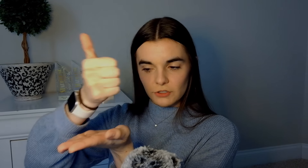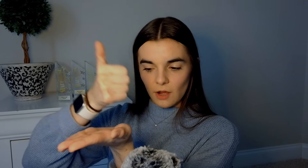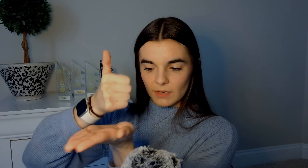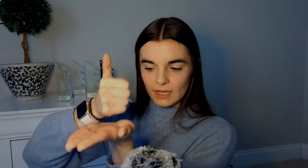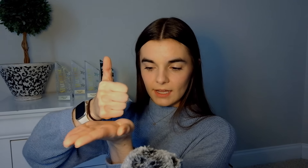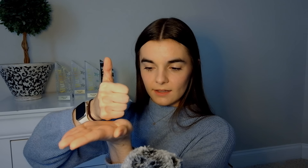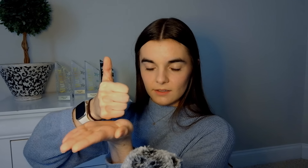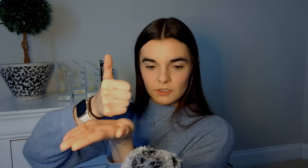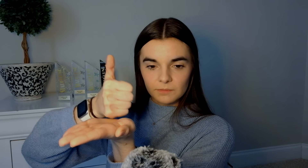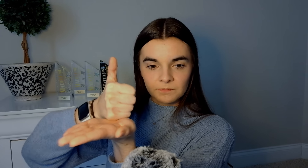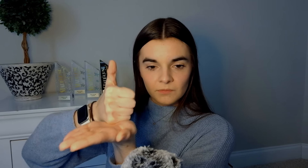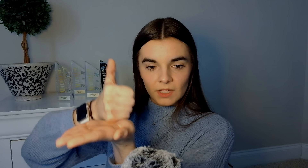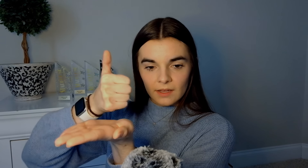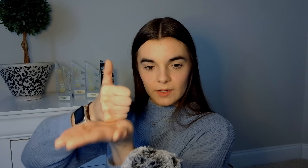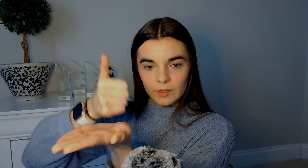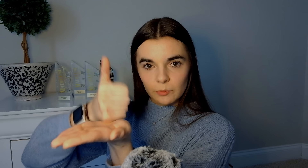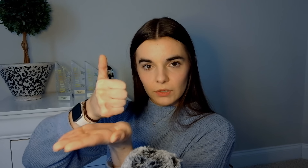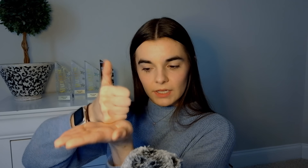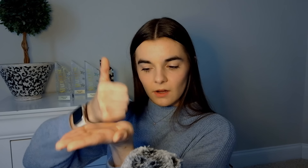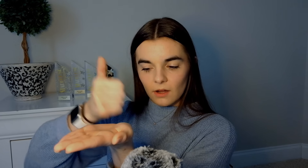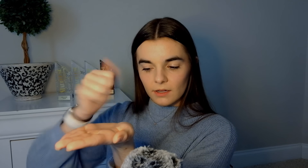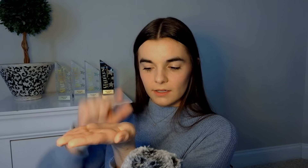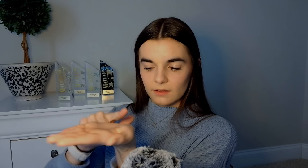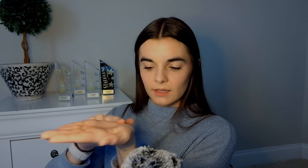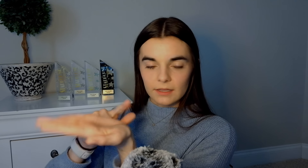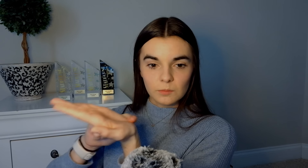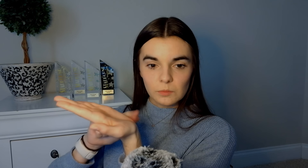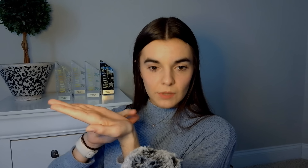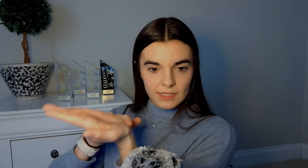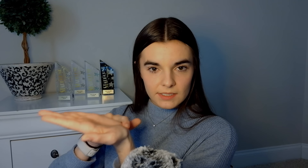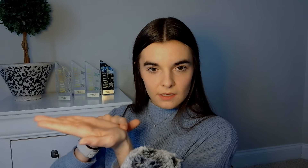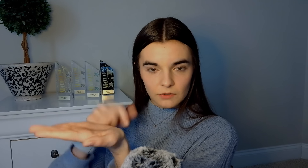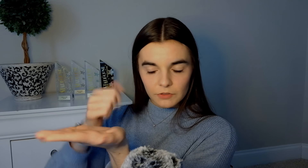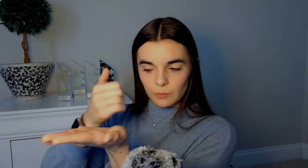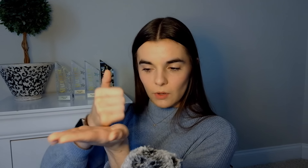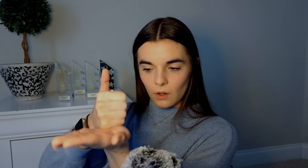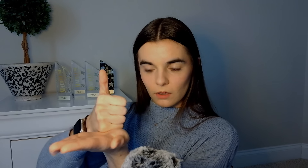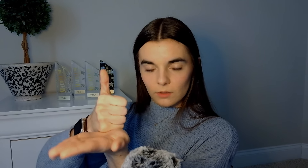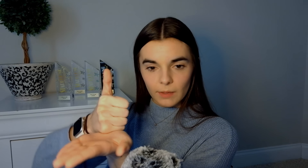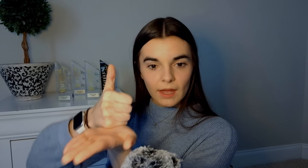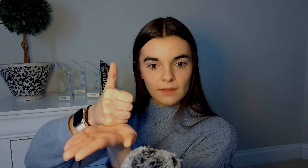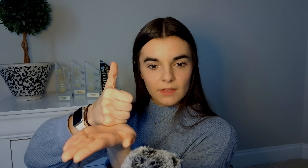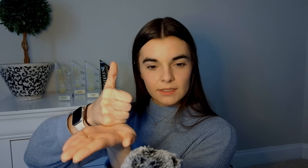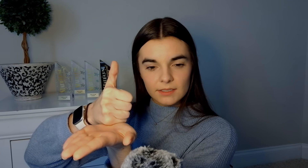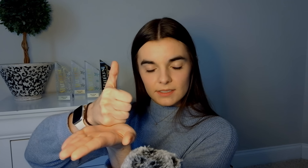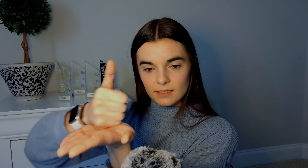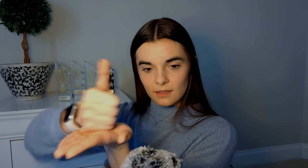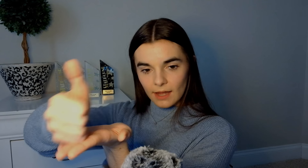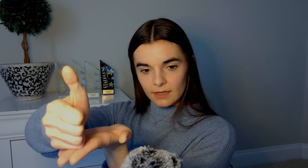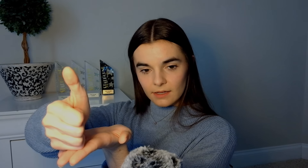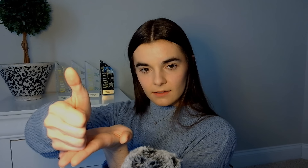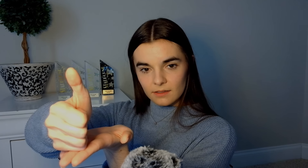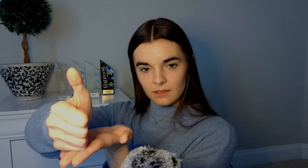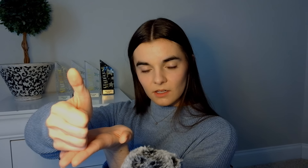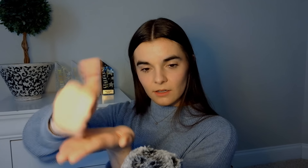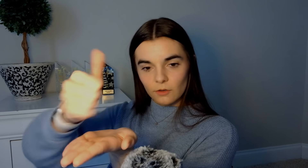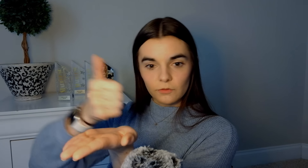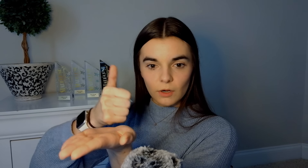dominant hand. Put it on, like, the base of your palm, and then slide it